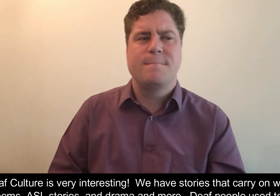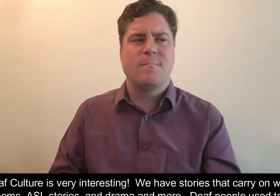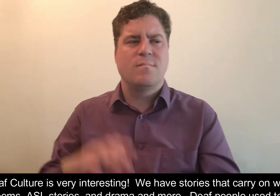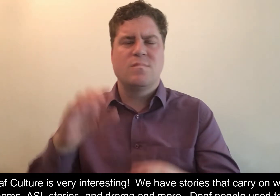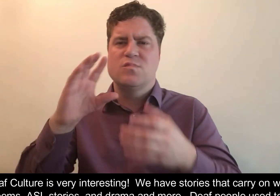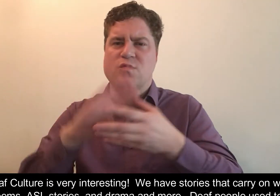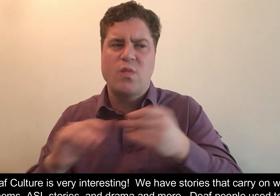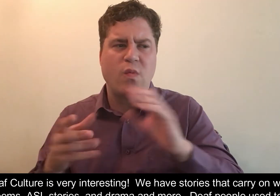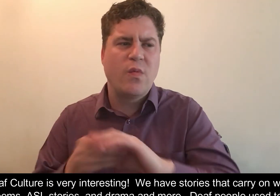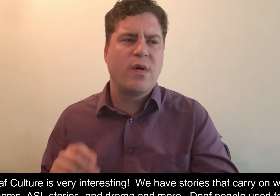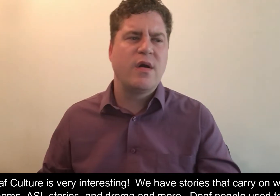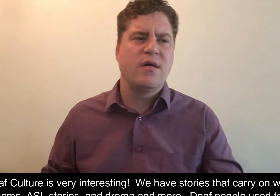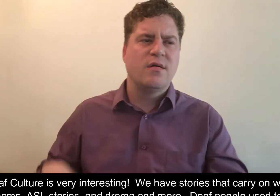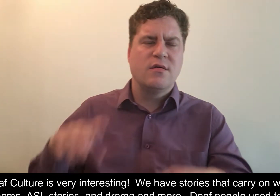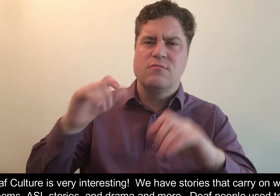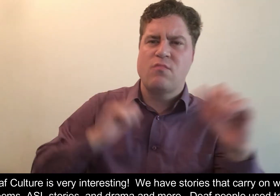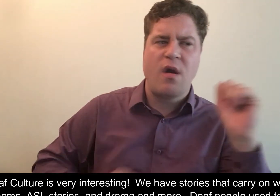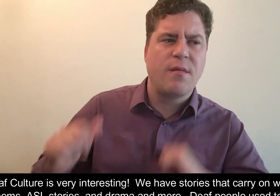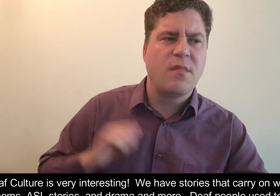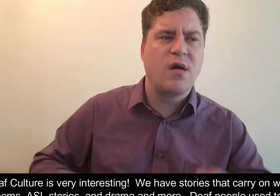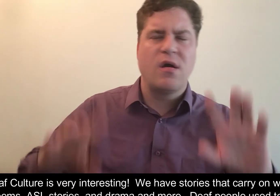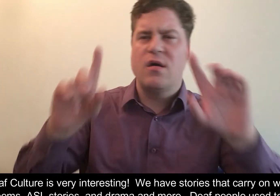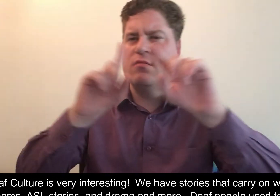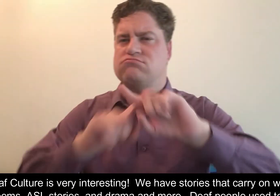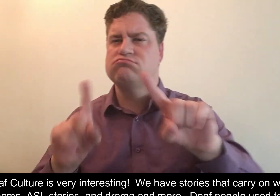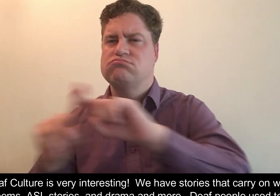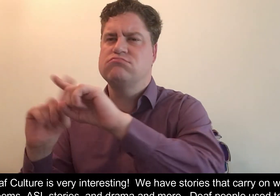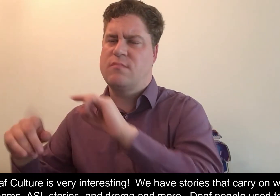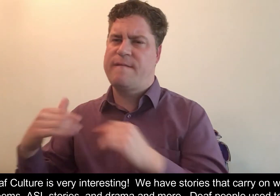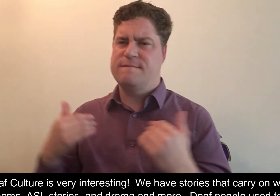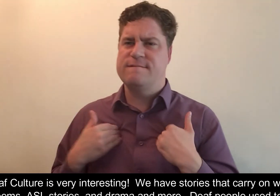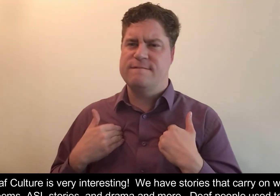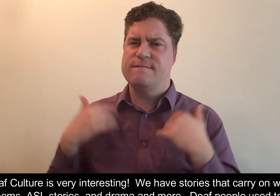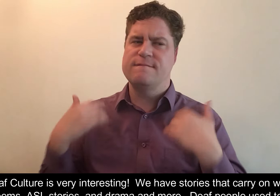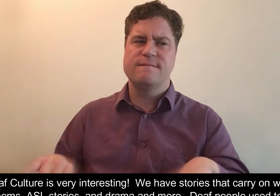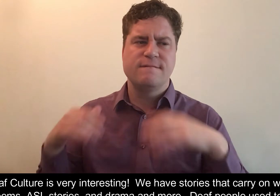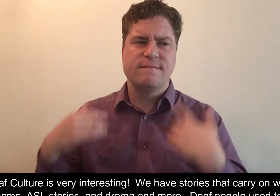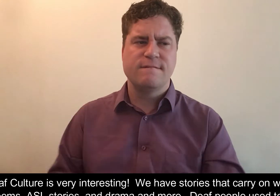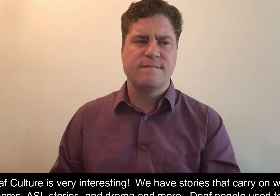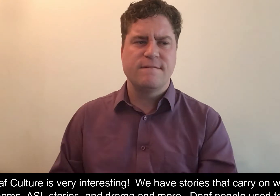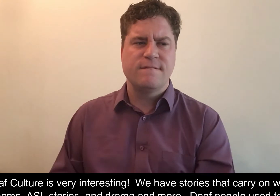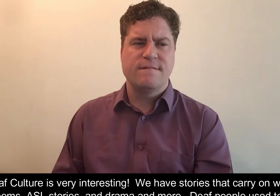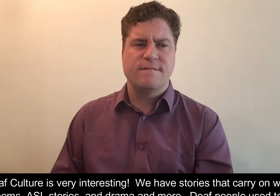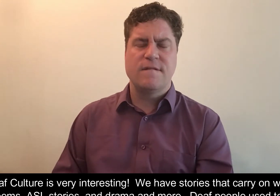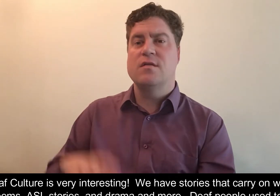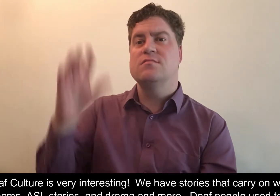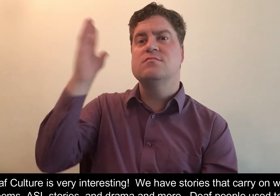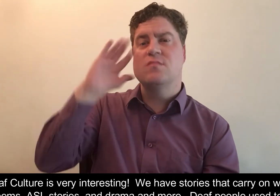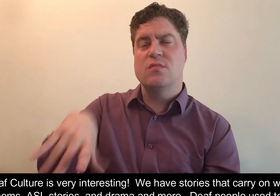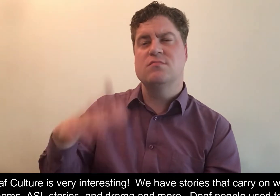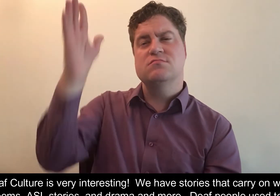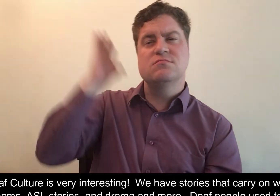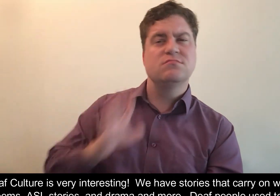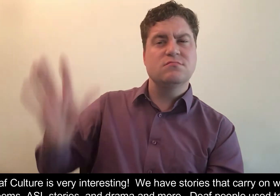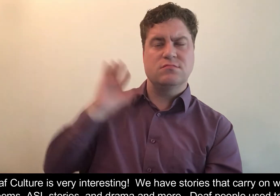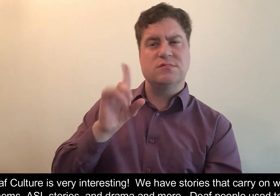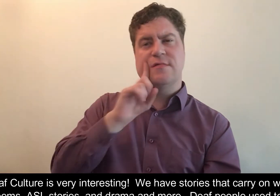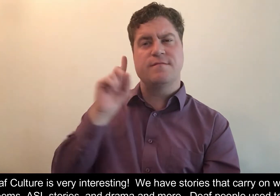the generations, poems, drama, theater, so much variety. You